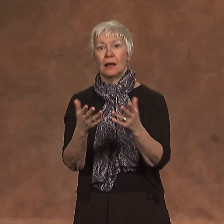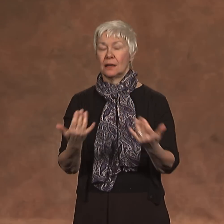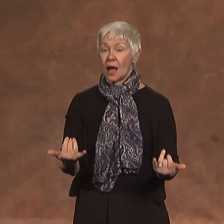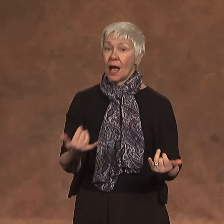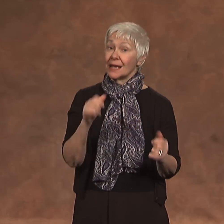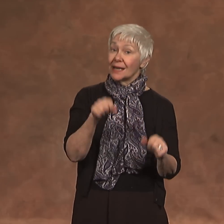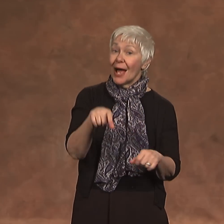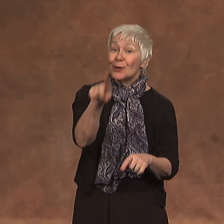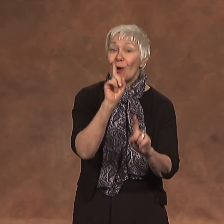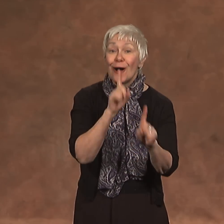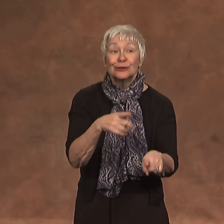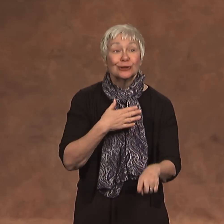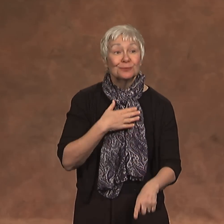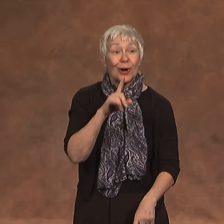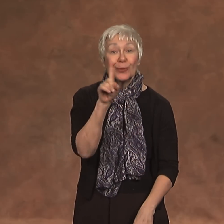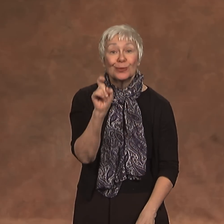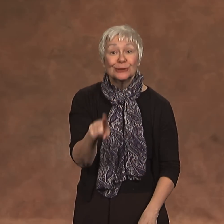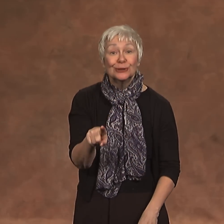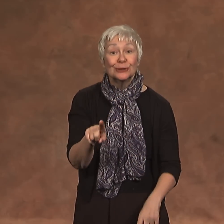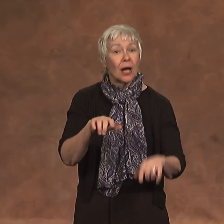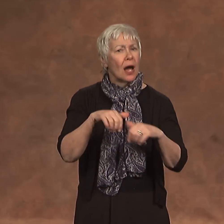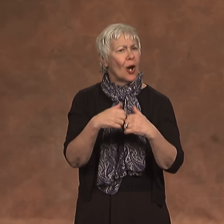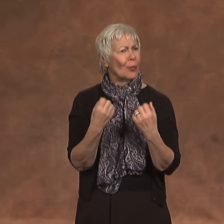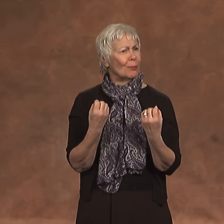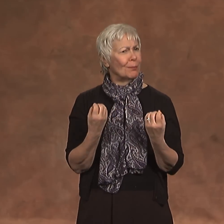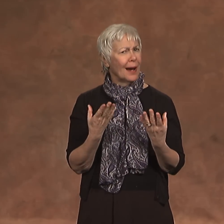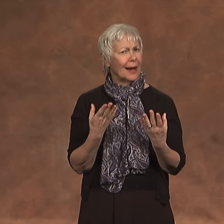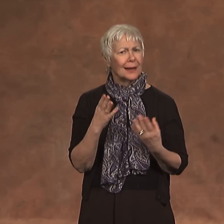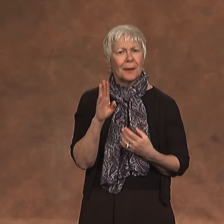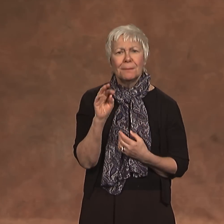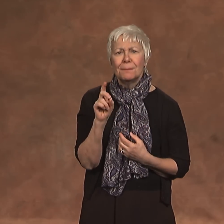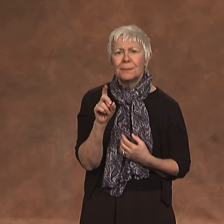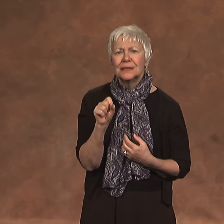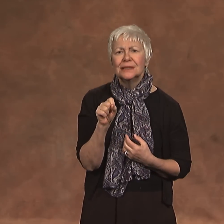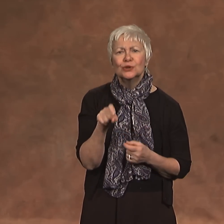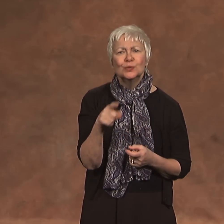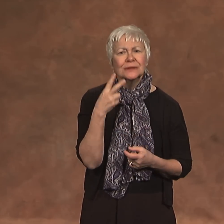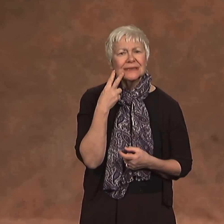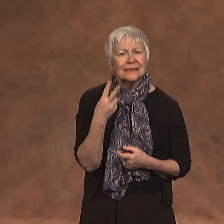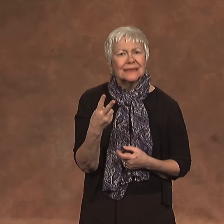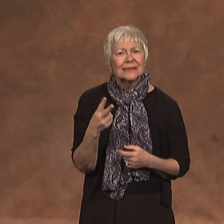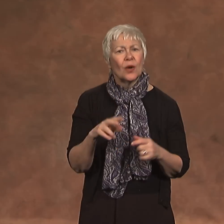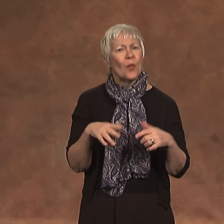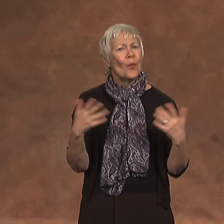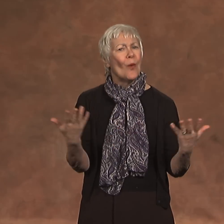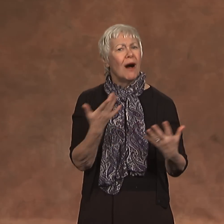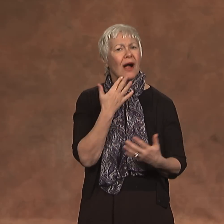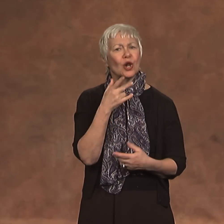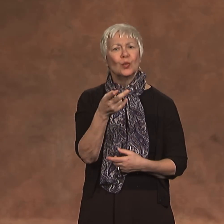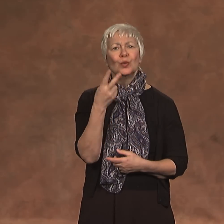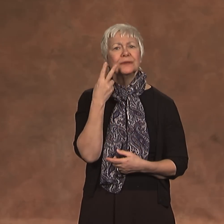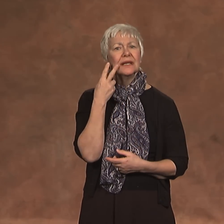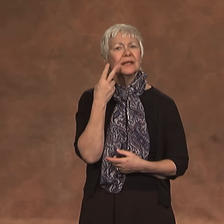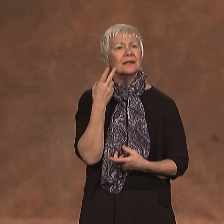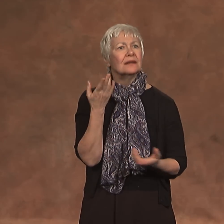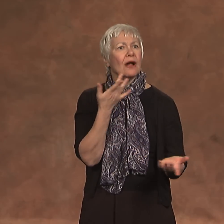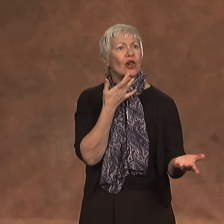Now, can you answer the questions posted here? How many strings of beads do you see? And what color were the beads?